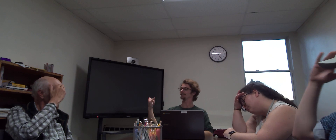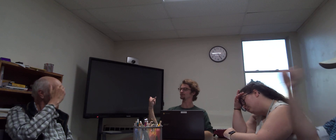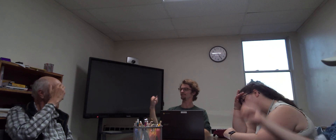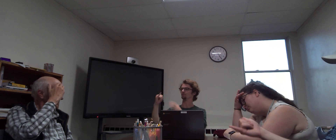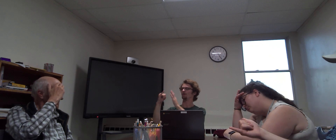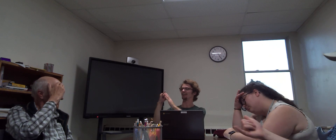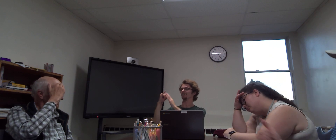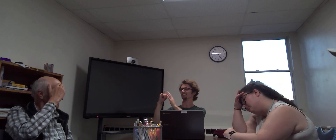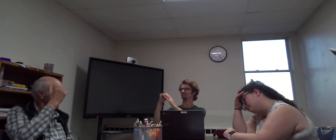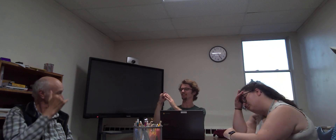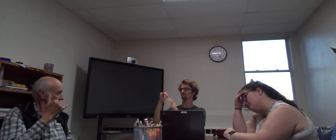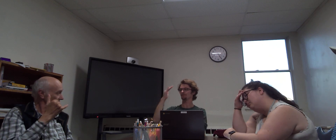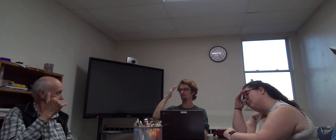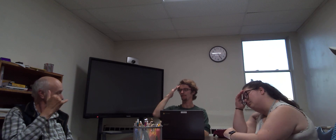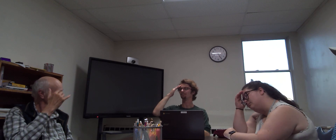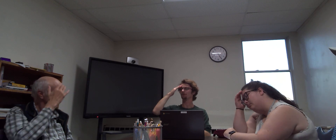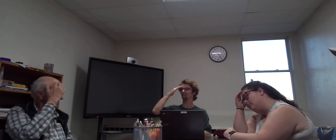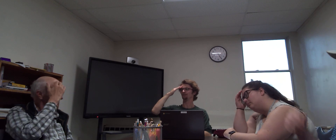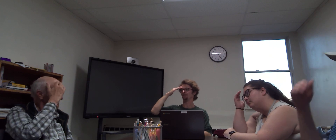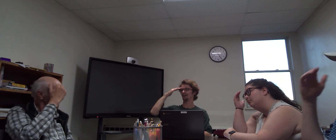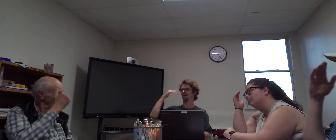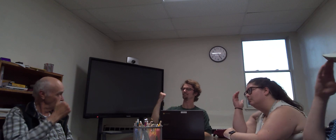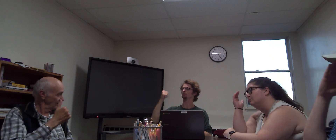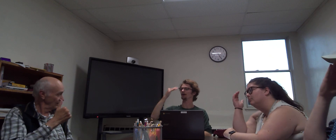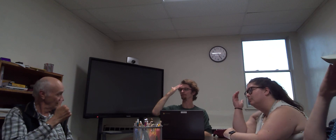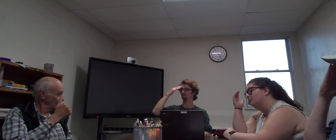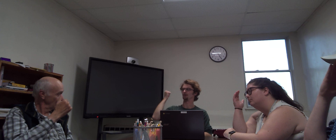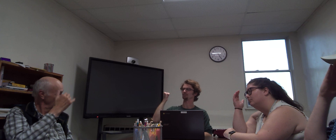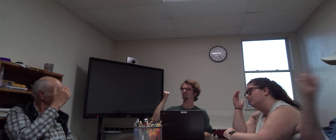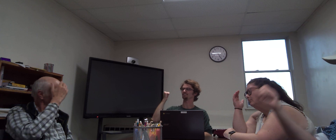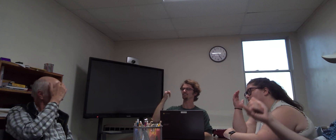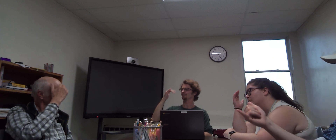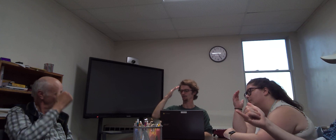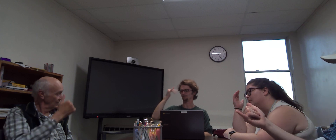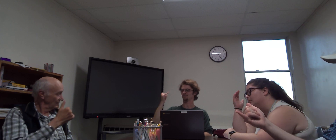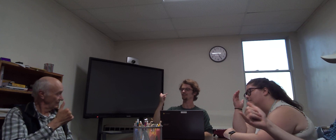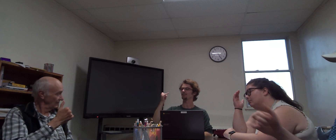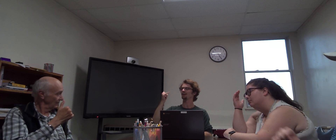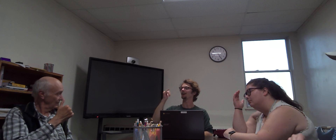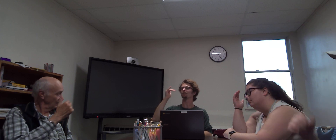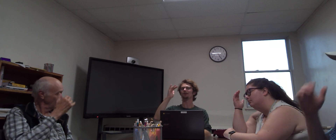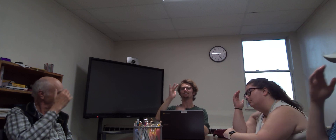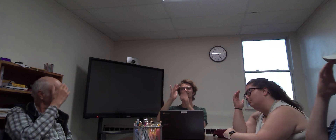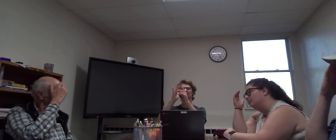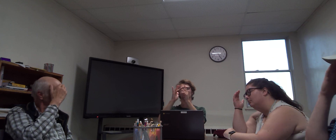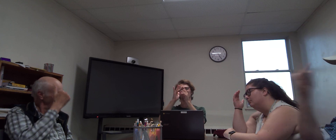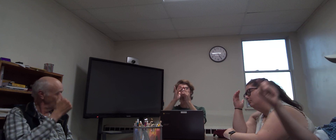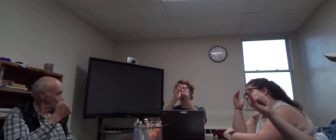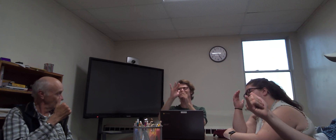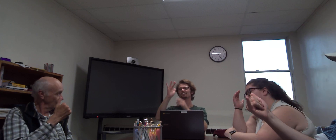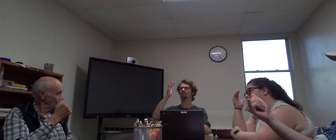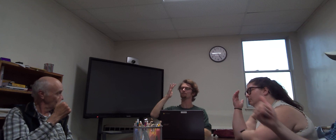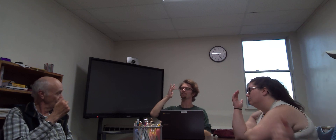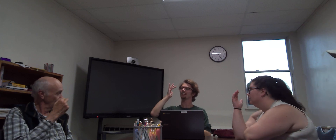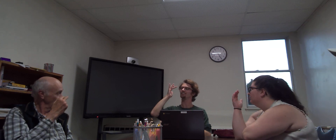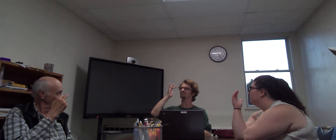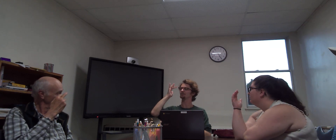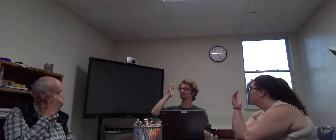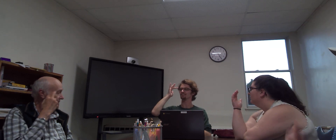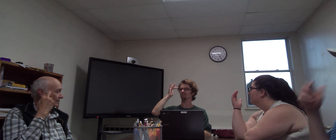it with the Y hand shape. If you want to do that kind of wiping motion, oops. Otherwise, you can use your middle finger and just do a little